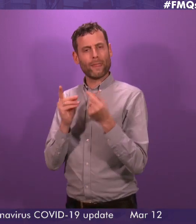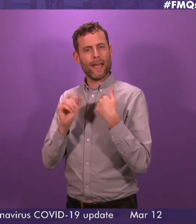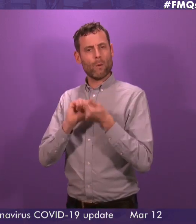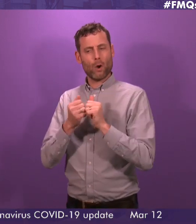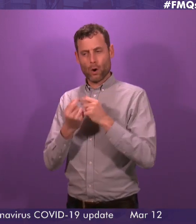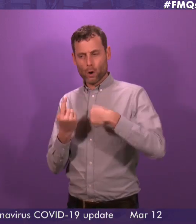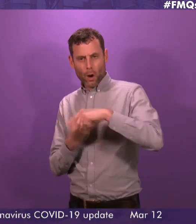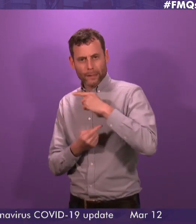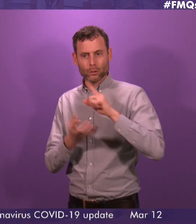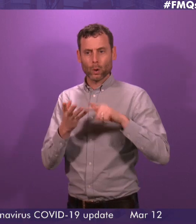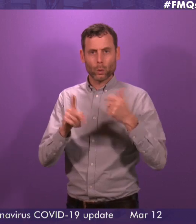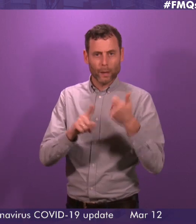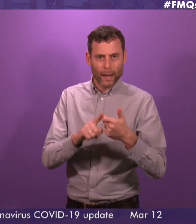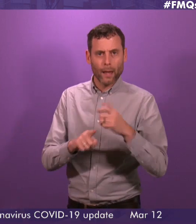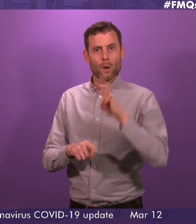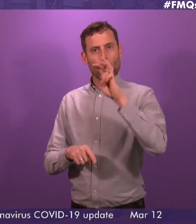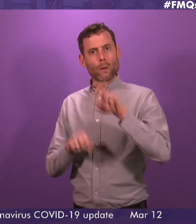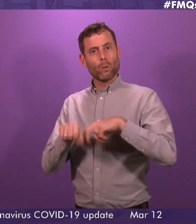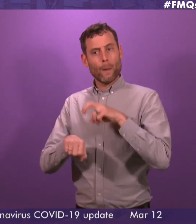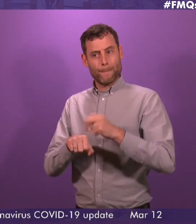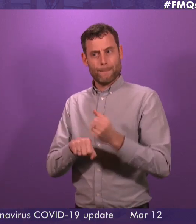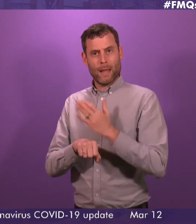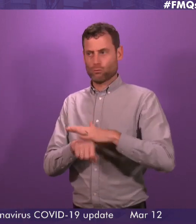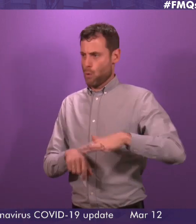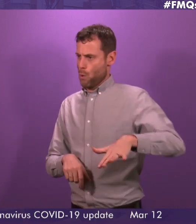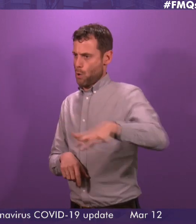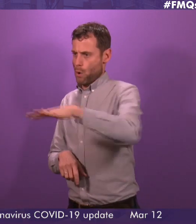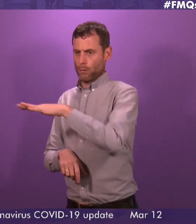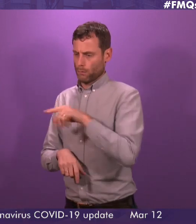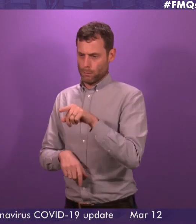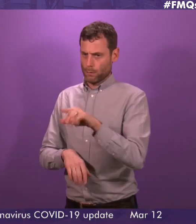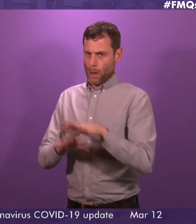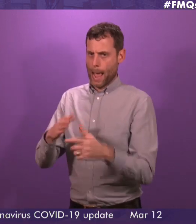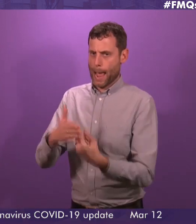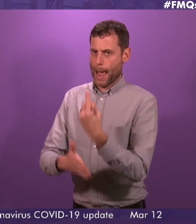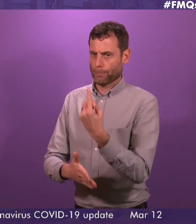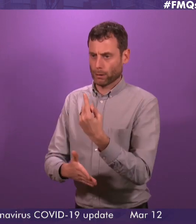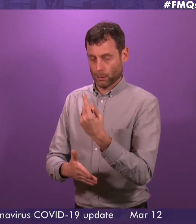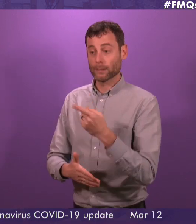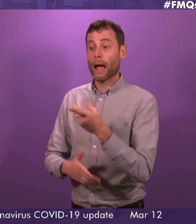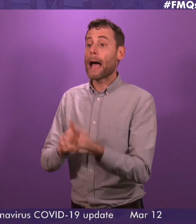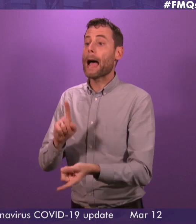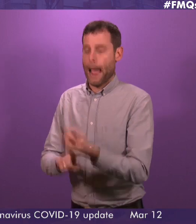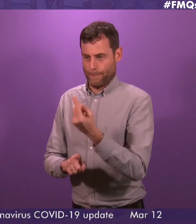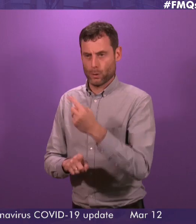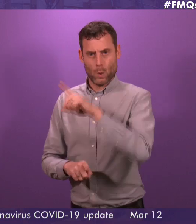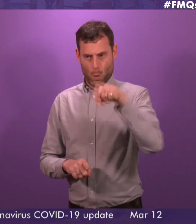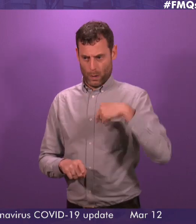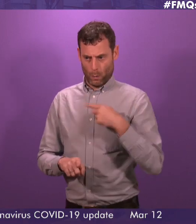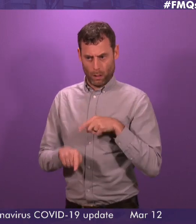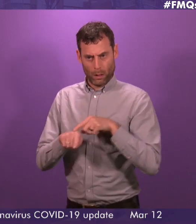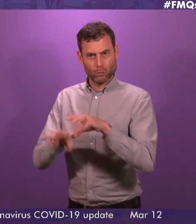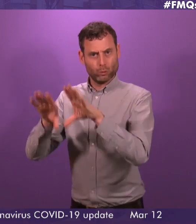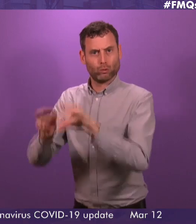the UK and in Wales and Northern Ireland to ensure that we are very clear and we take whatever necessary steps we can to stop